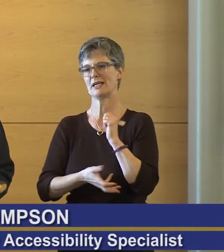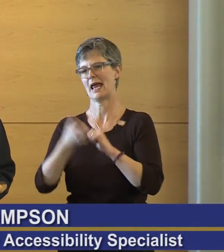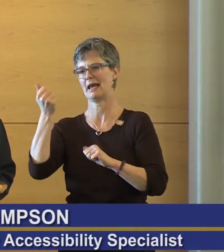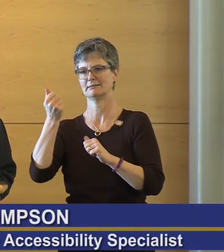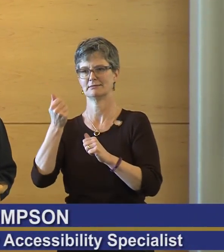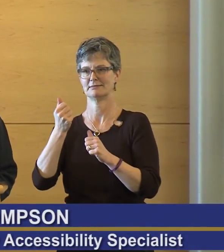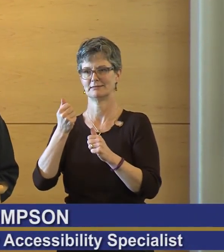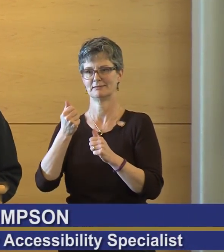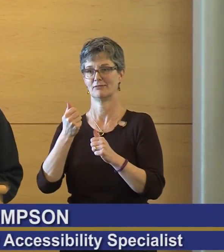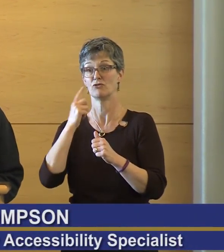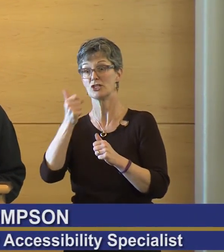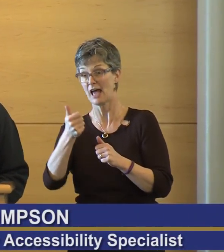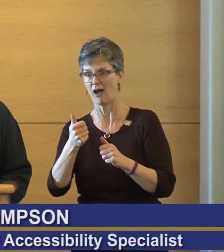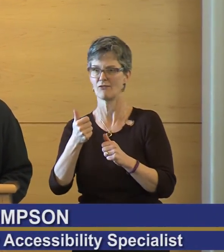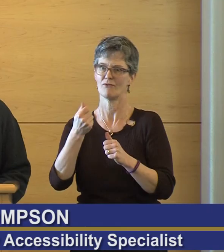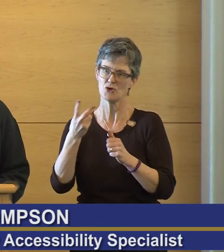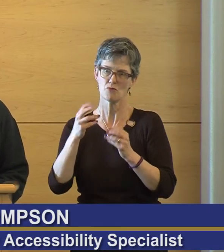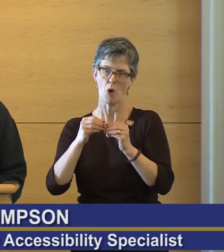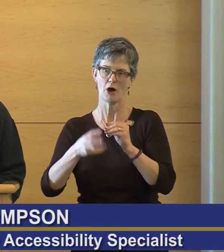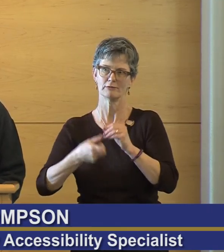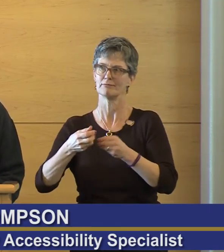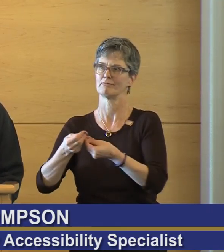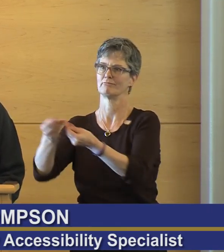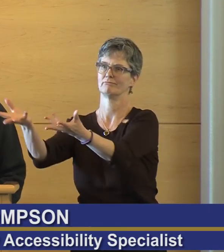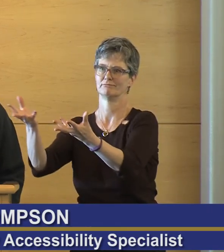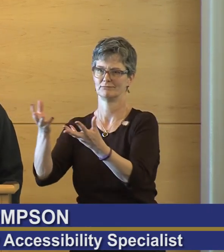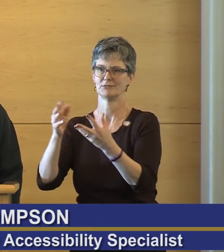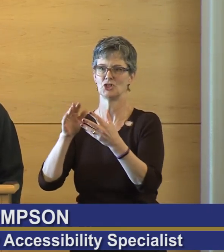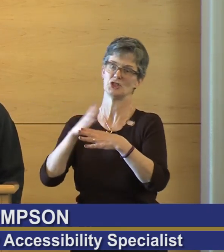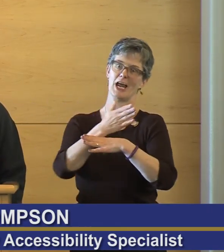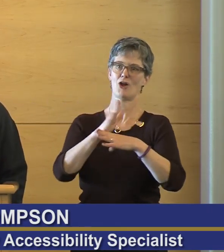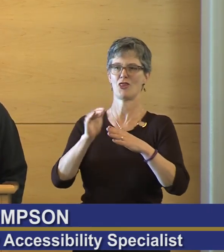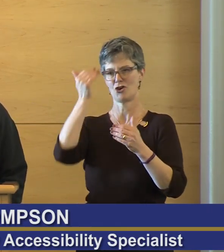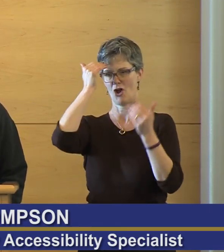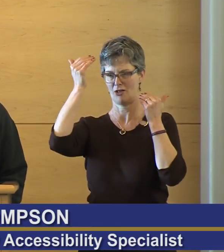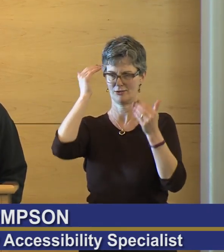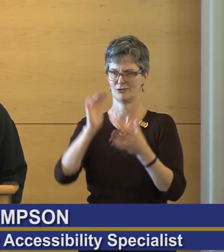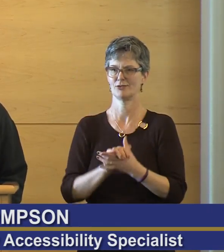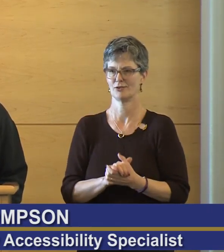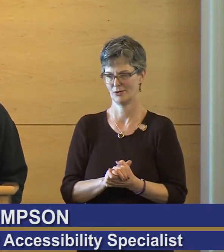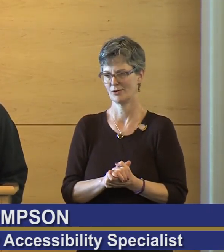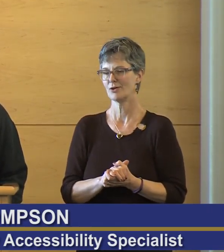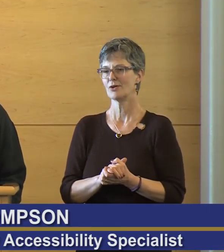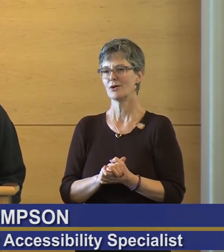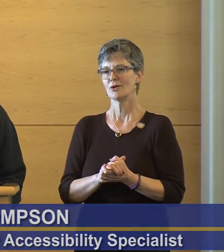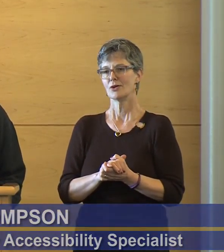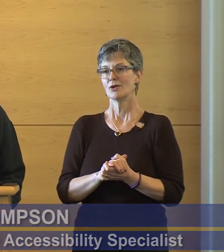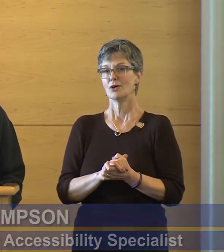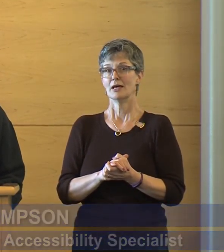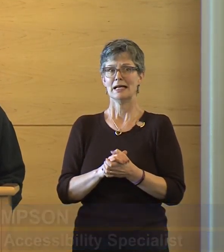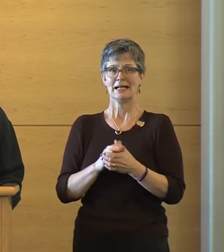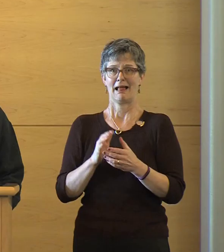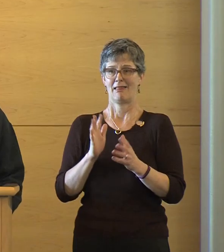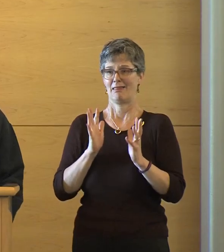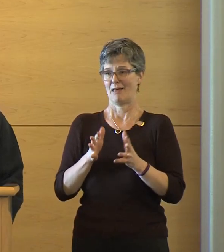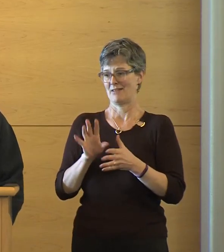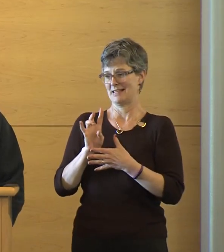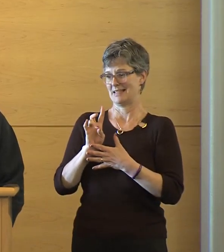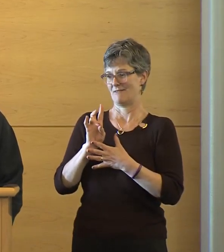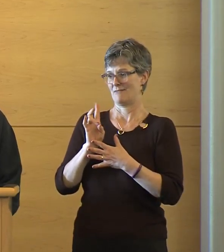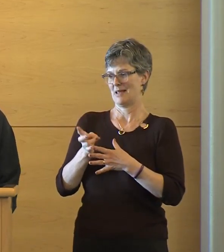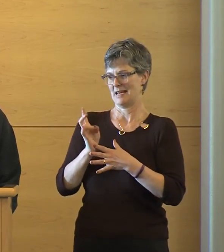got some tips on accessible web design. So I brought a whole bunch of those, you know, more than enough for everybody here,